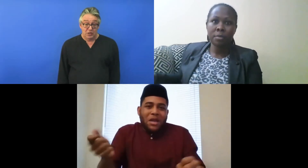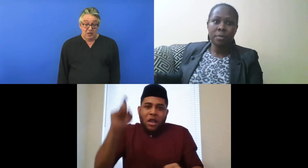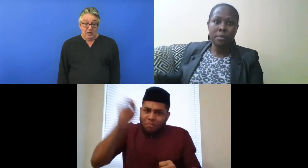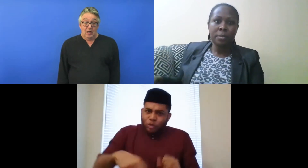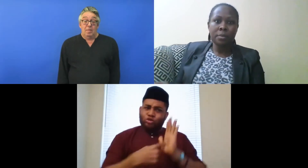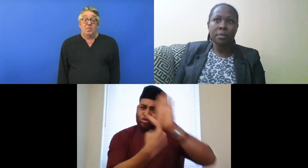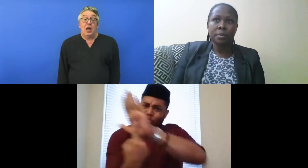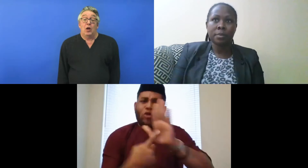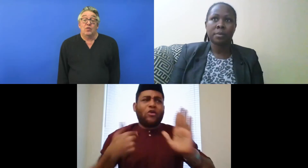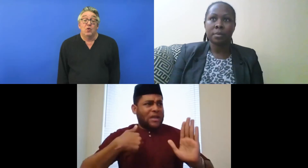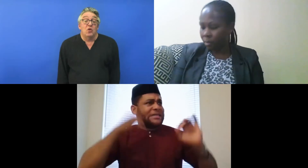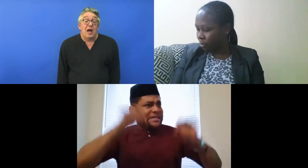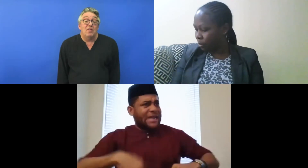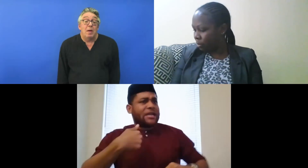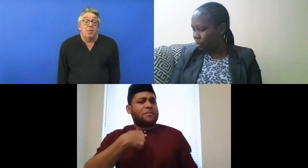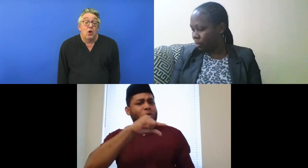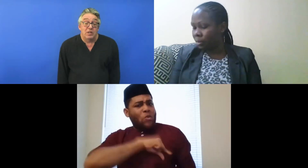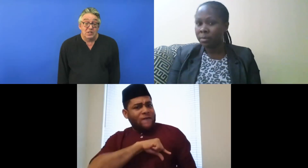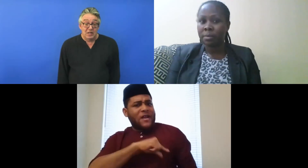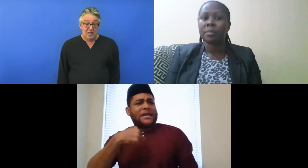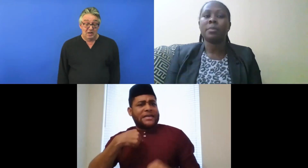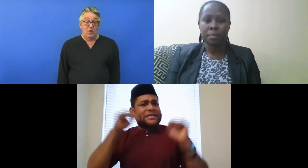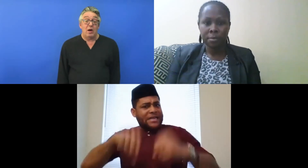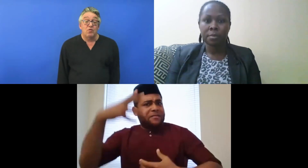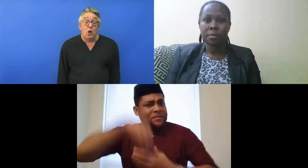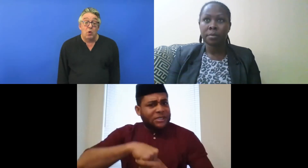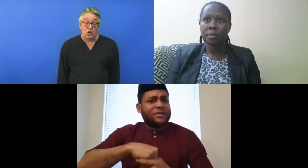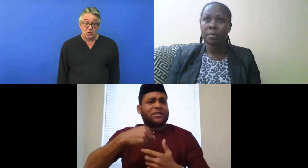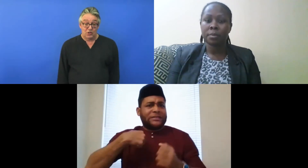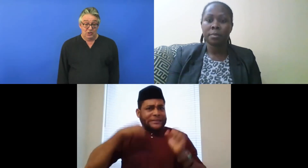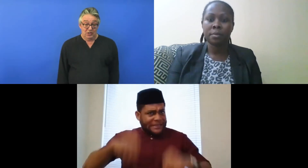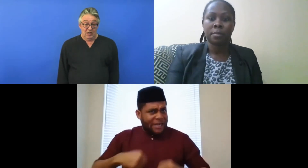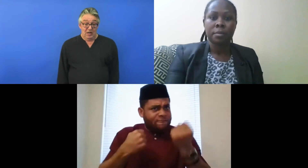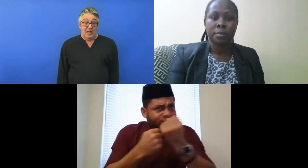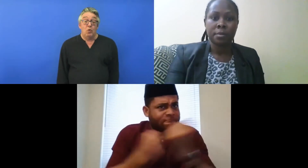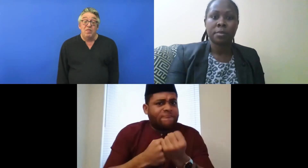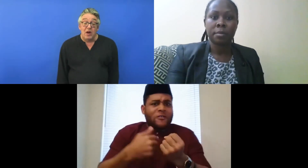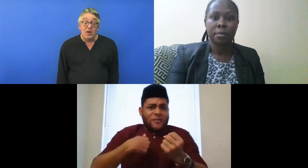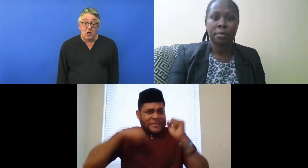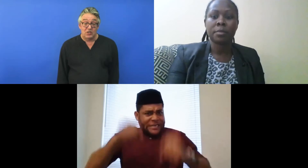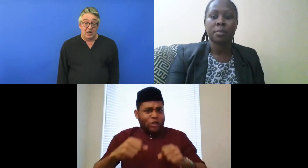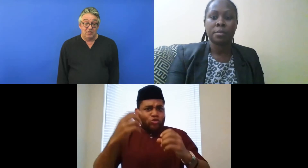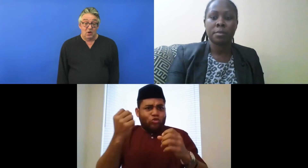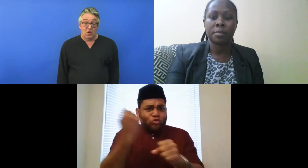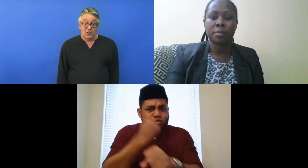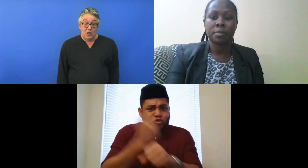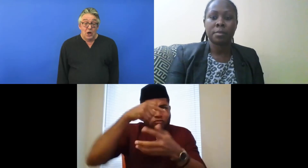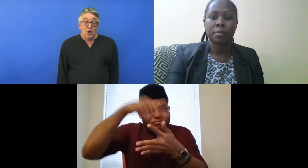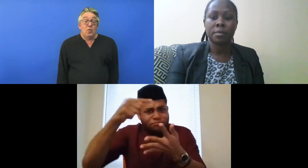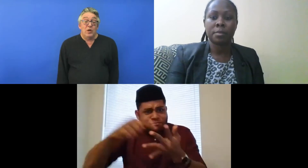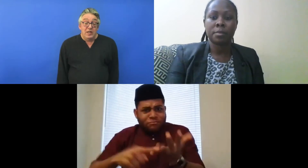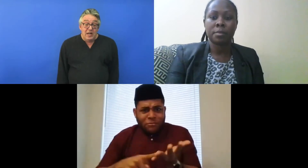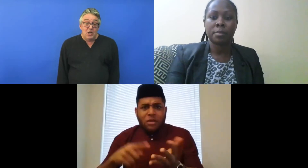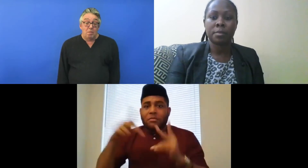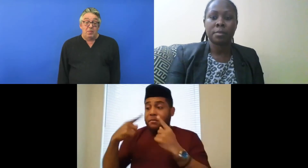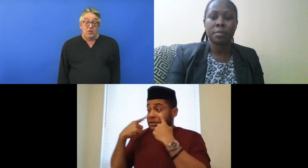courage, do not have employment, without role models, it will be very hard to get involved.